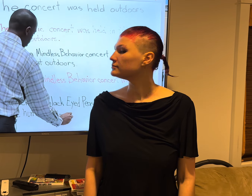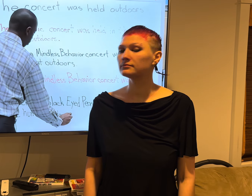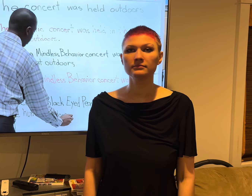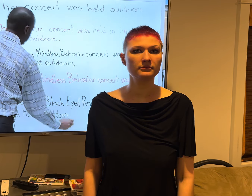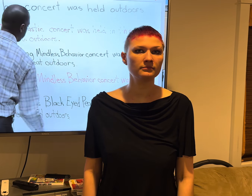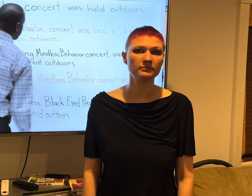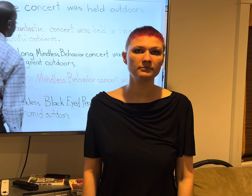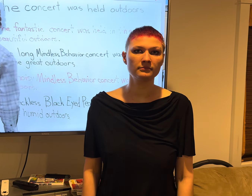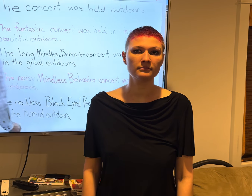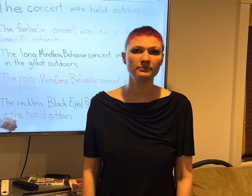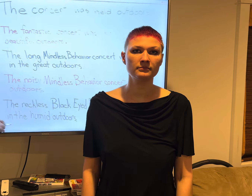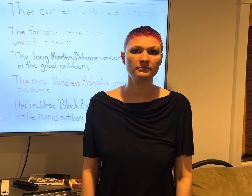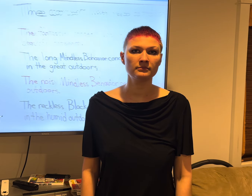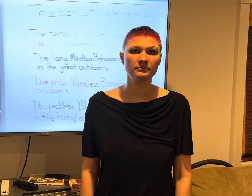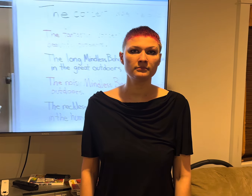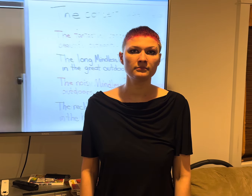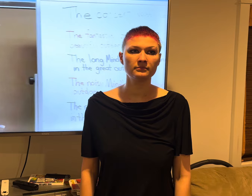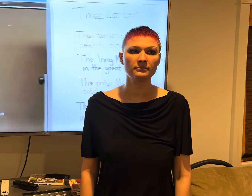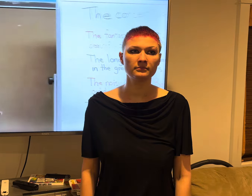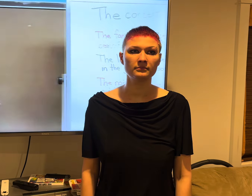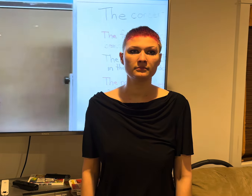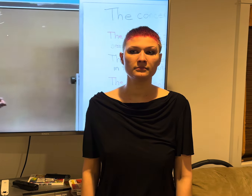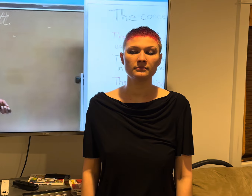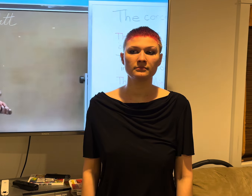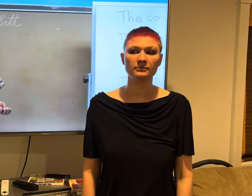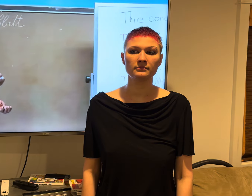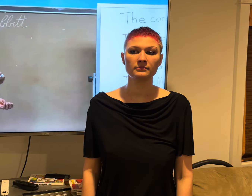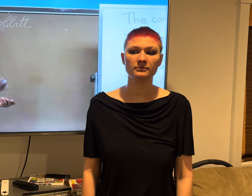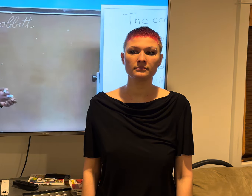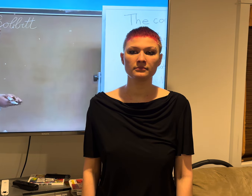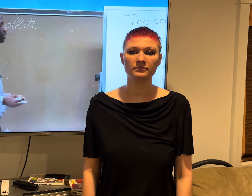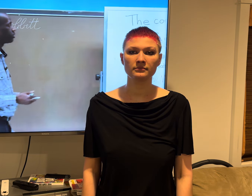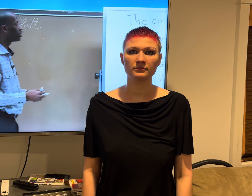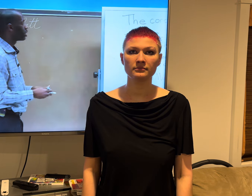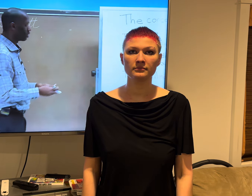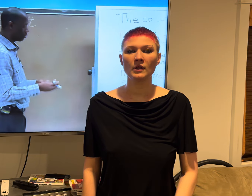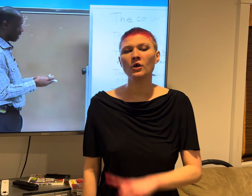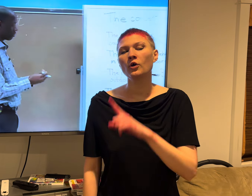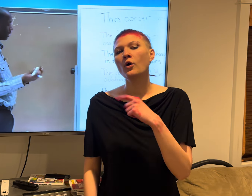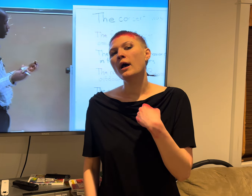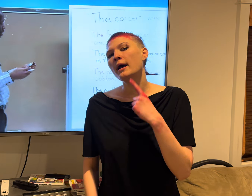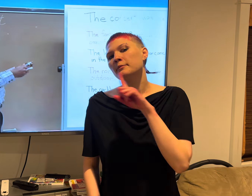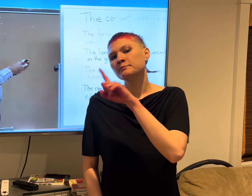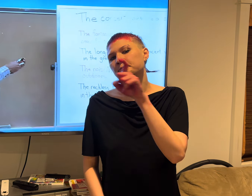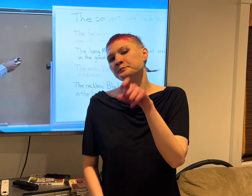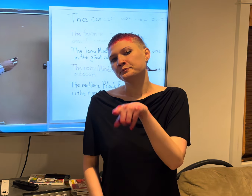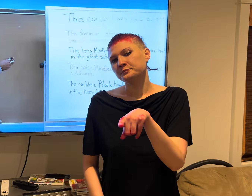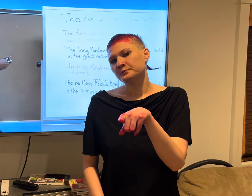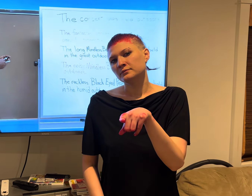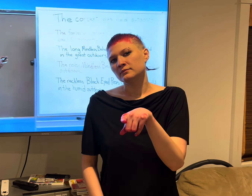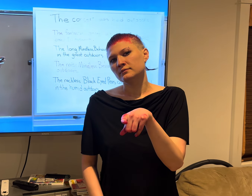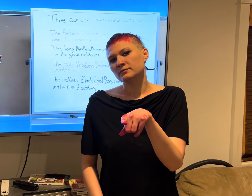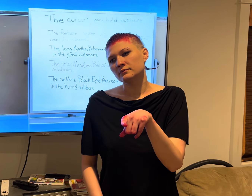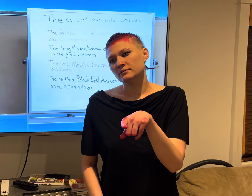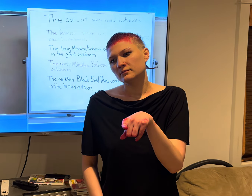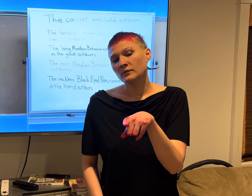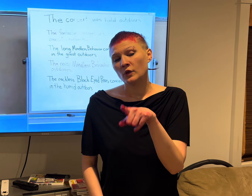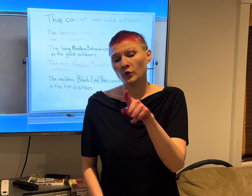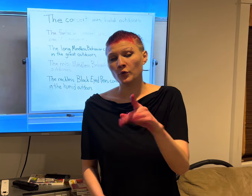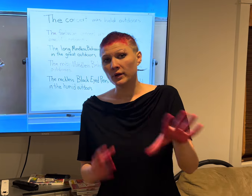Okay, very good. I asked you to add adjectives to basically to modify the nouns in a sentence. The concert was held